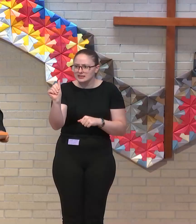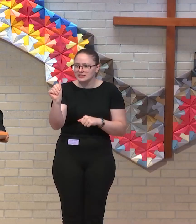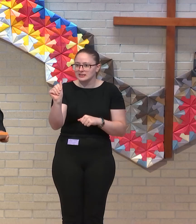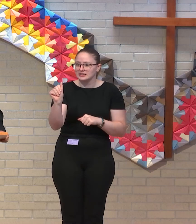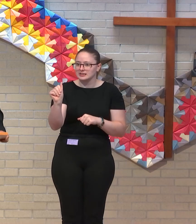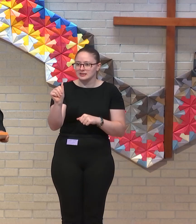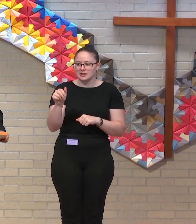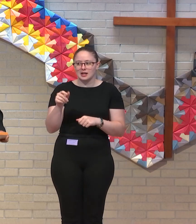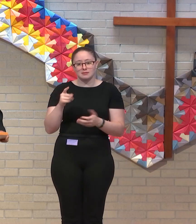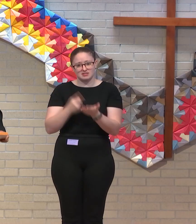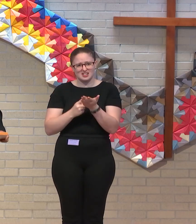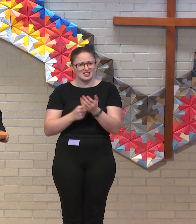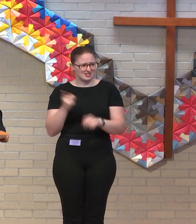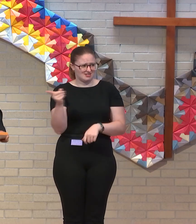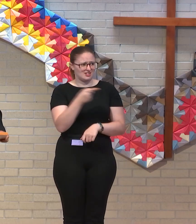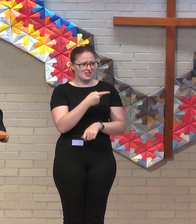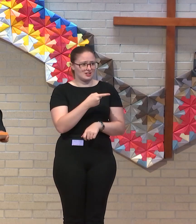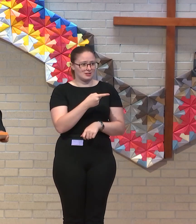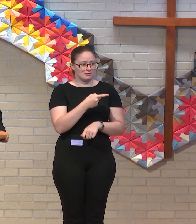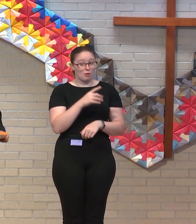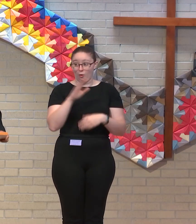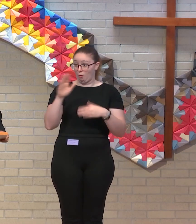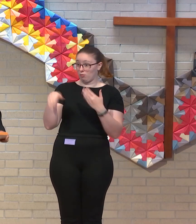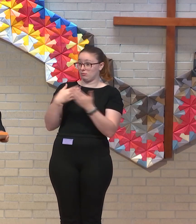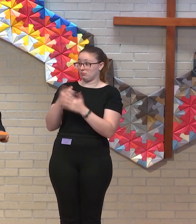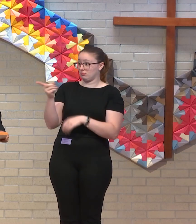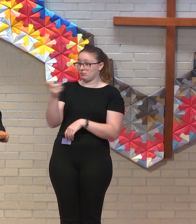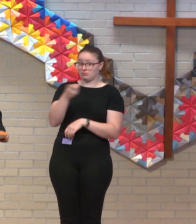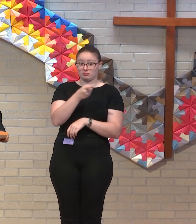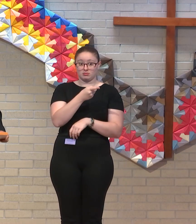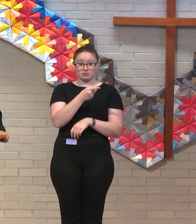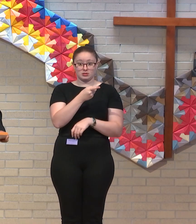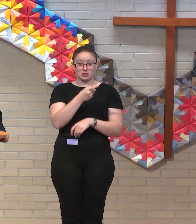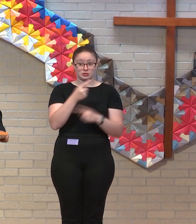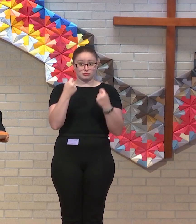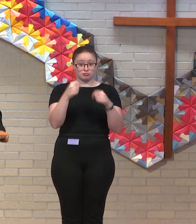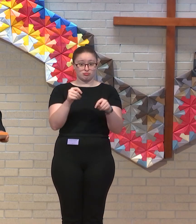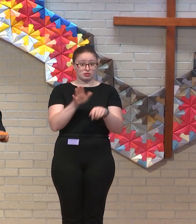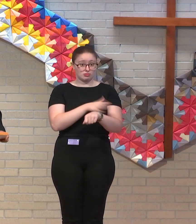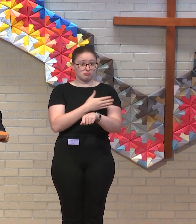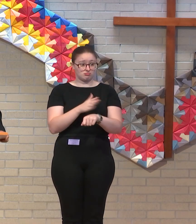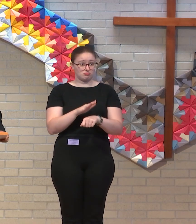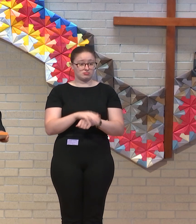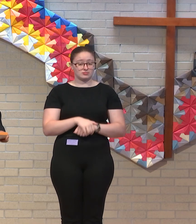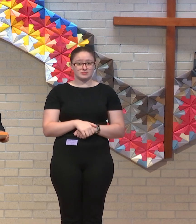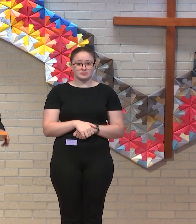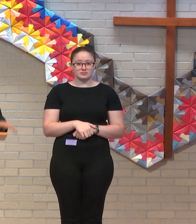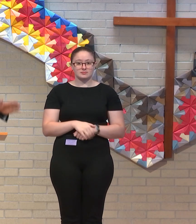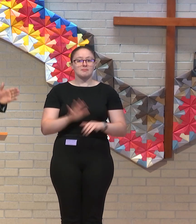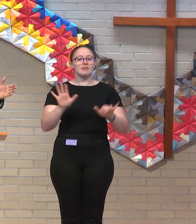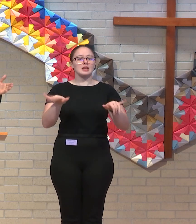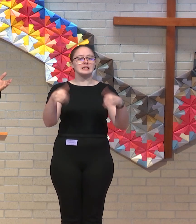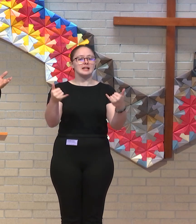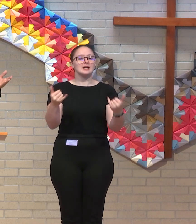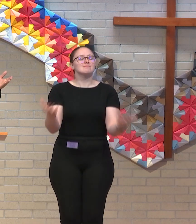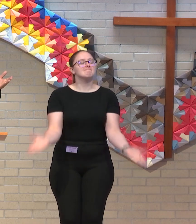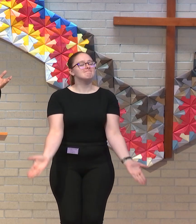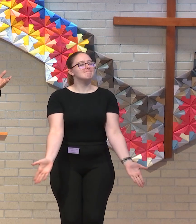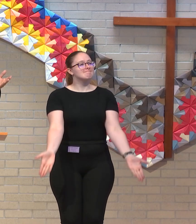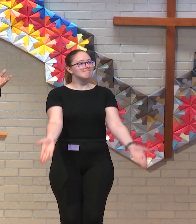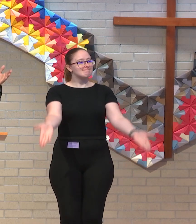Really, I'm talking to all of you. Come at 4 and try out choir. There's paletas too. So let's now